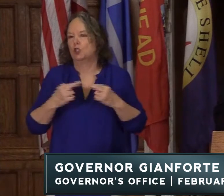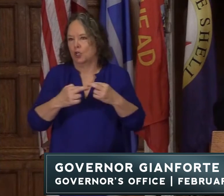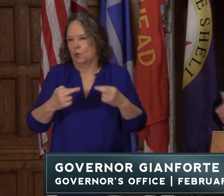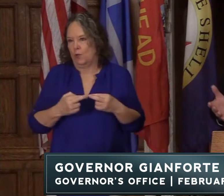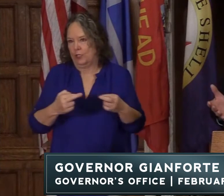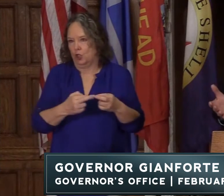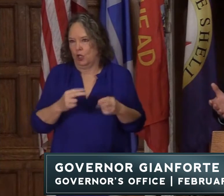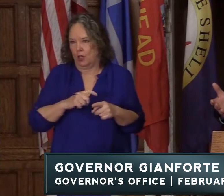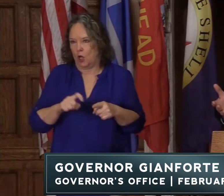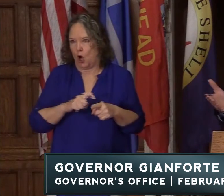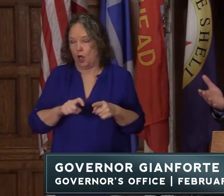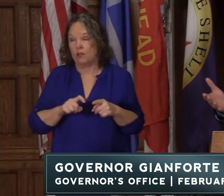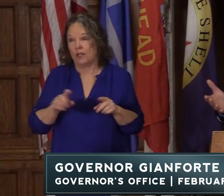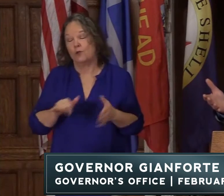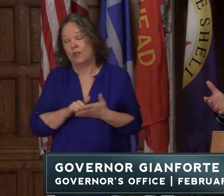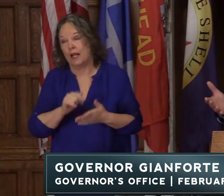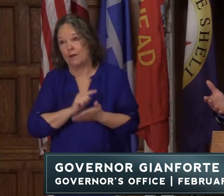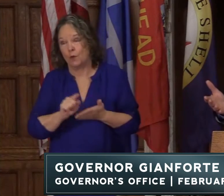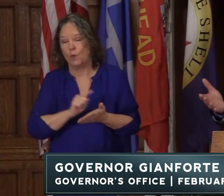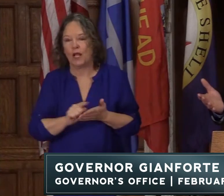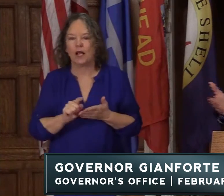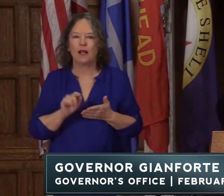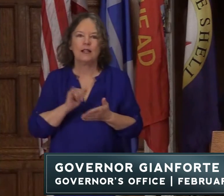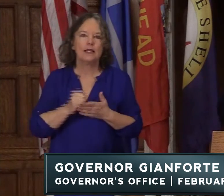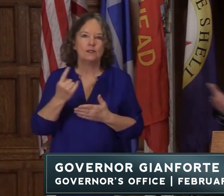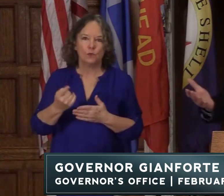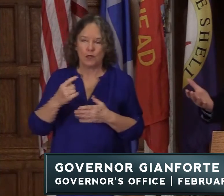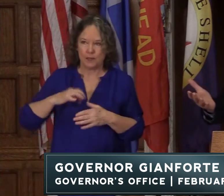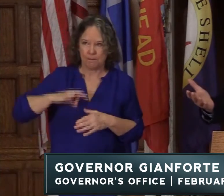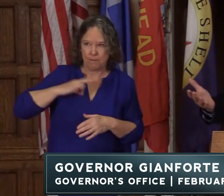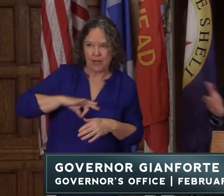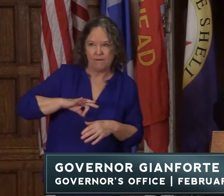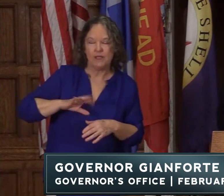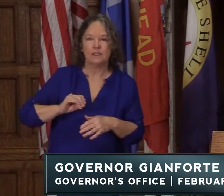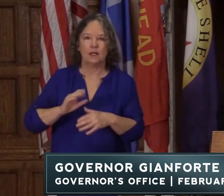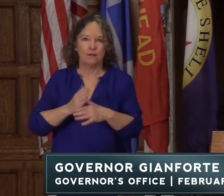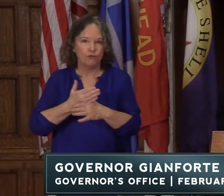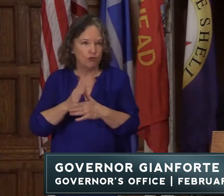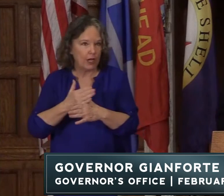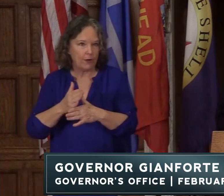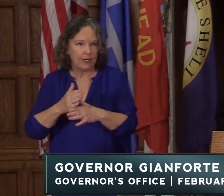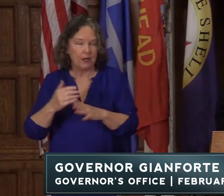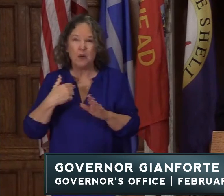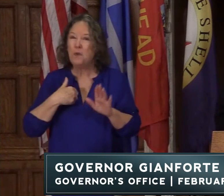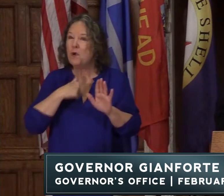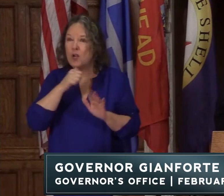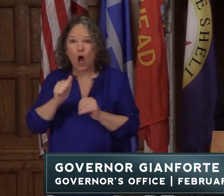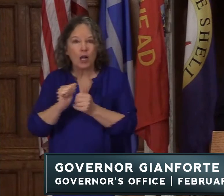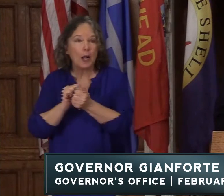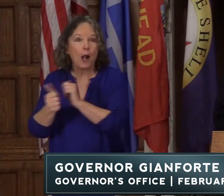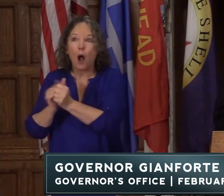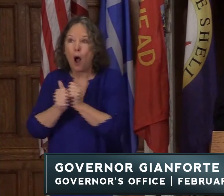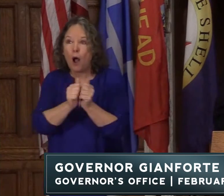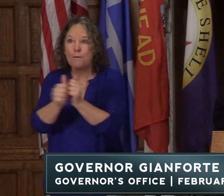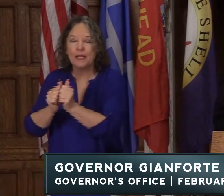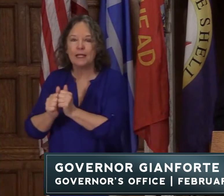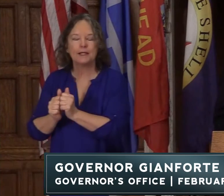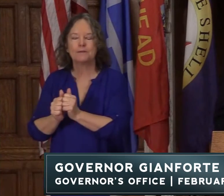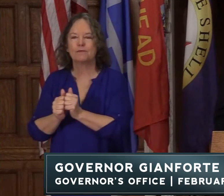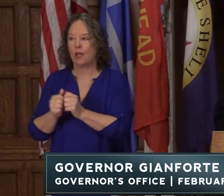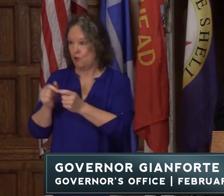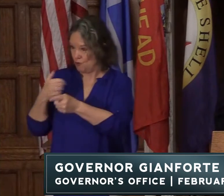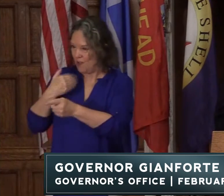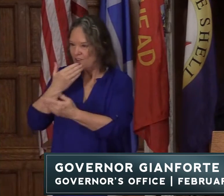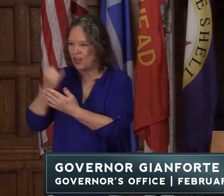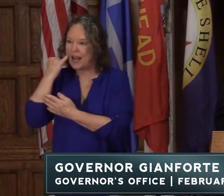And this is one of the benefits of this, the sharing. We're not in competition with each other. If somebody comes up with a good idea,